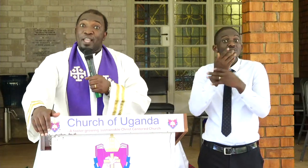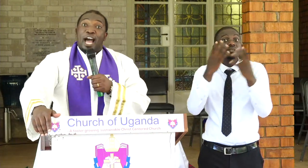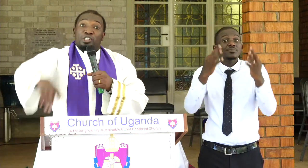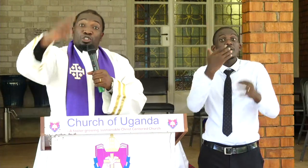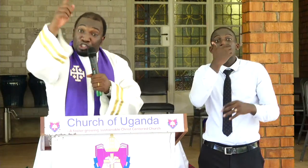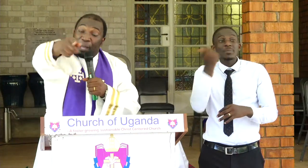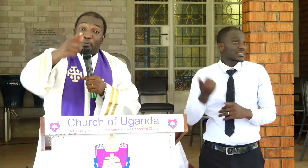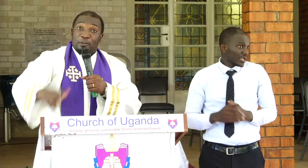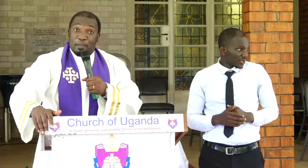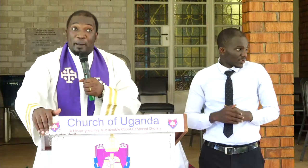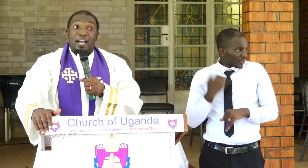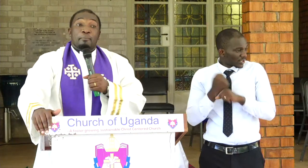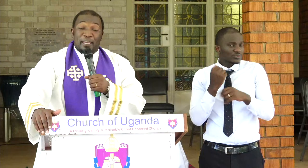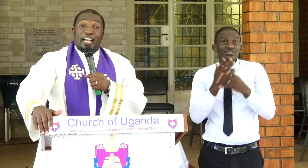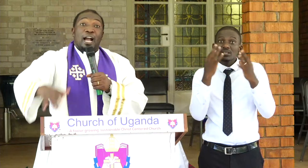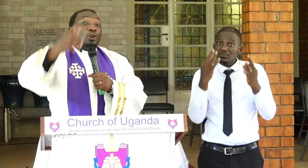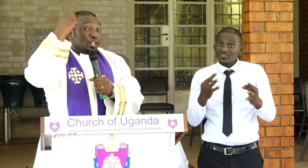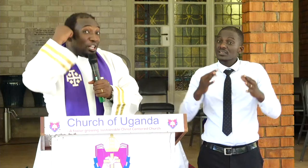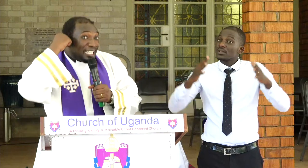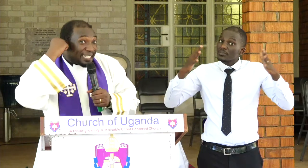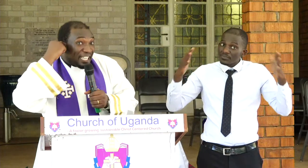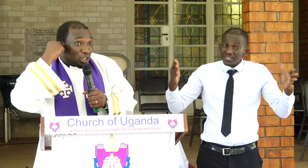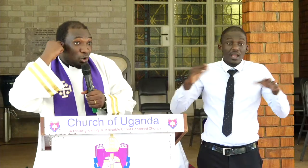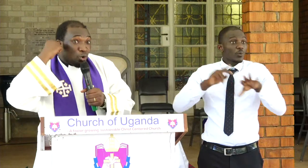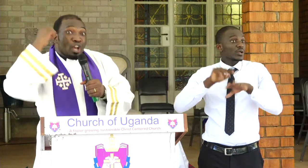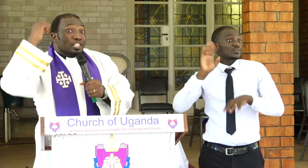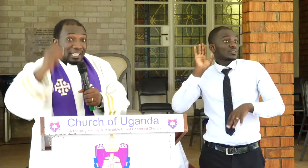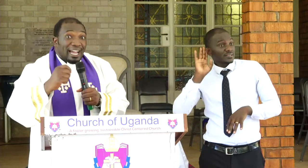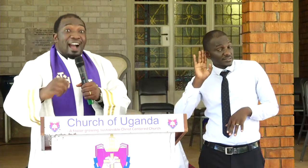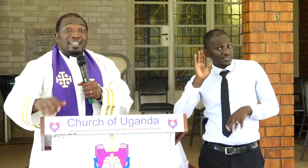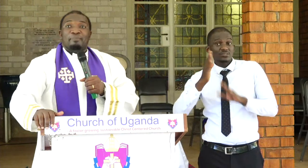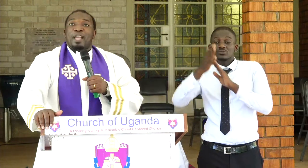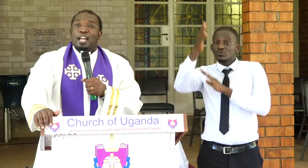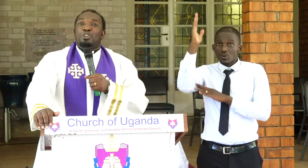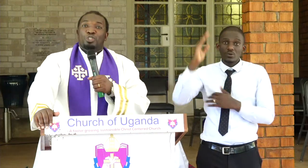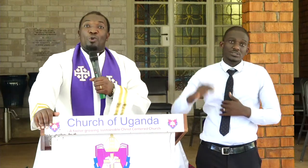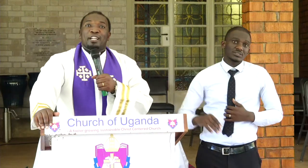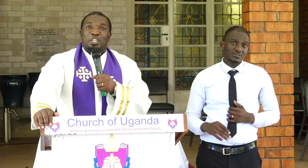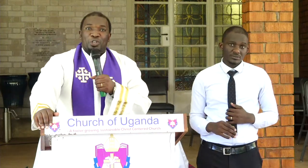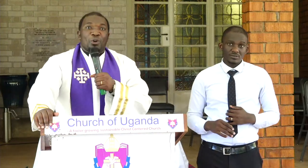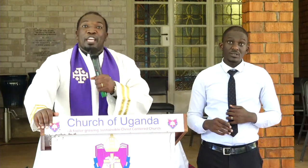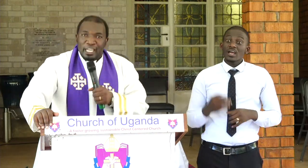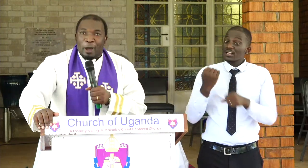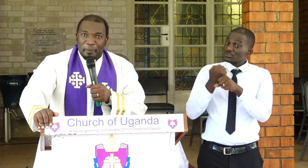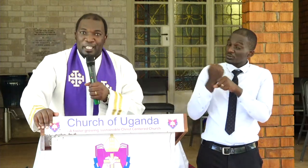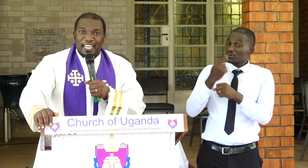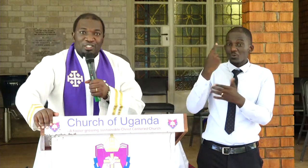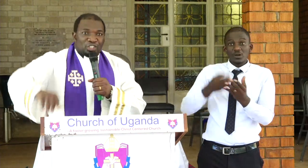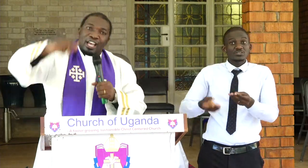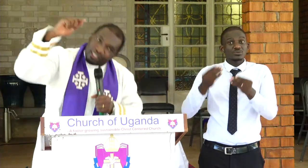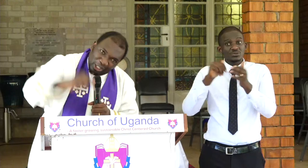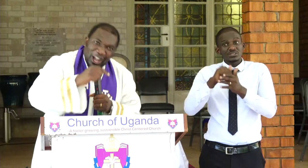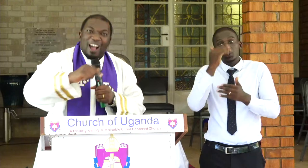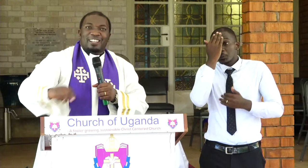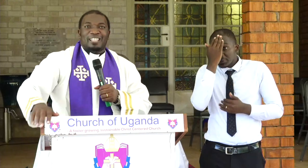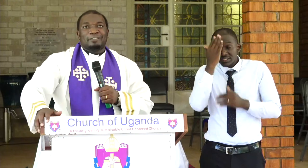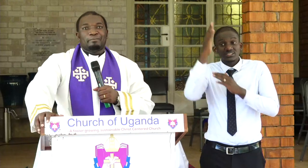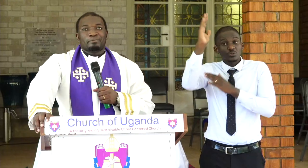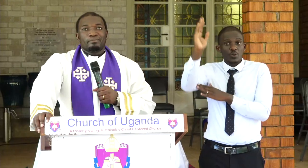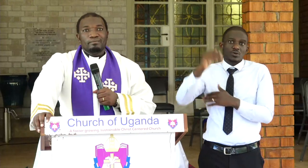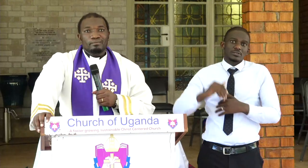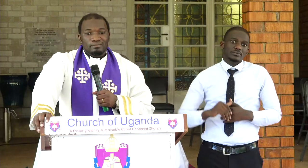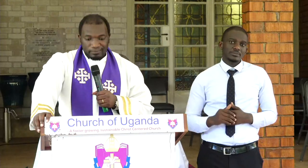better, and you do something bigger. When you're listening to who? To God. And you do what you do in obedience to God.